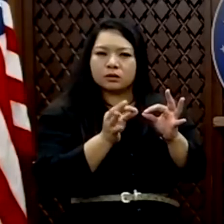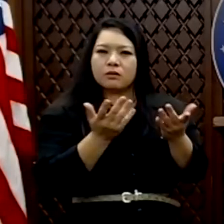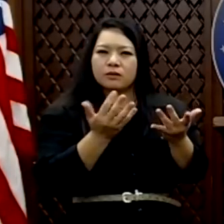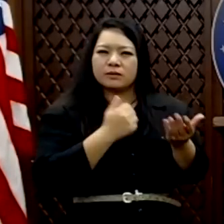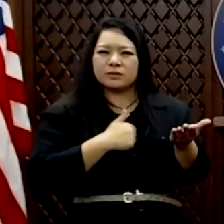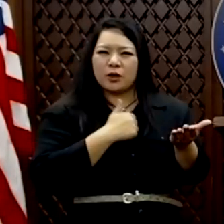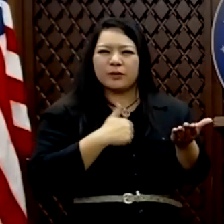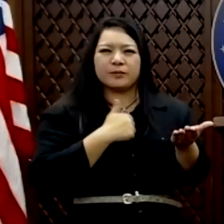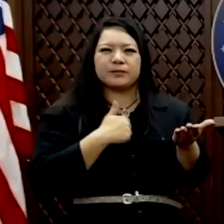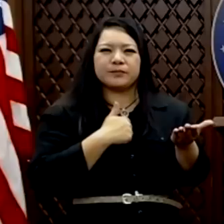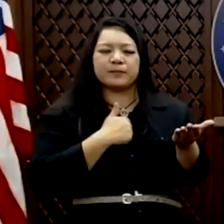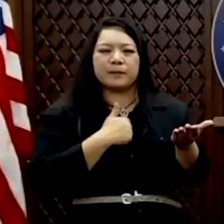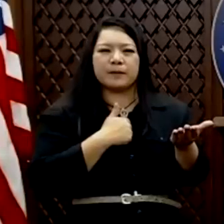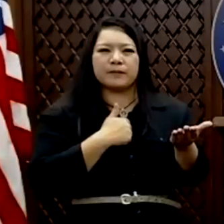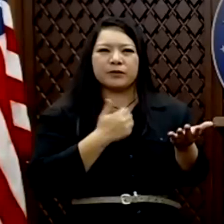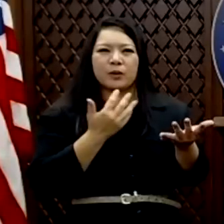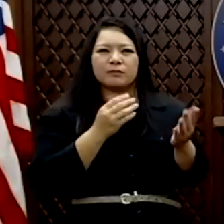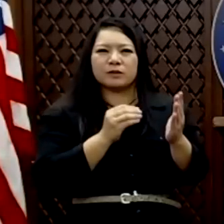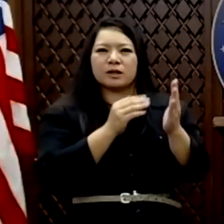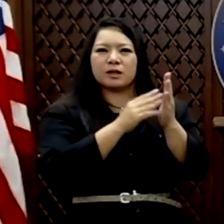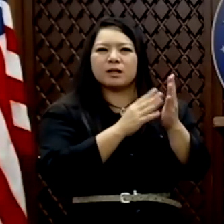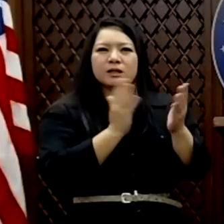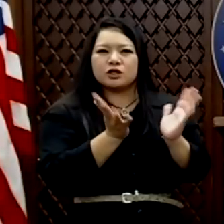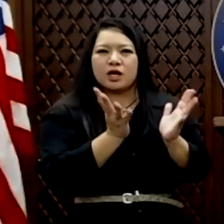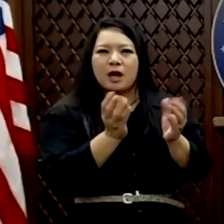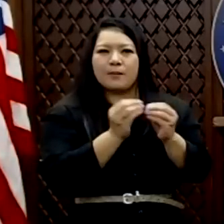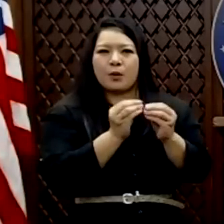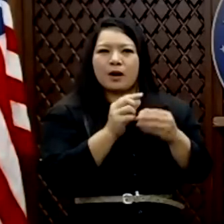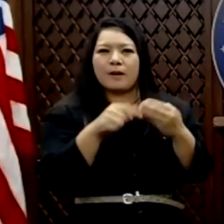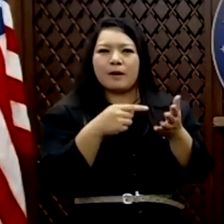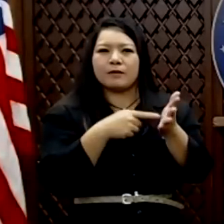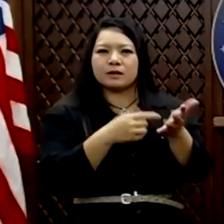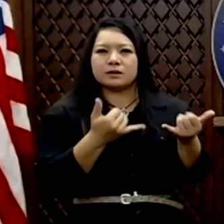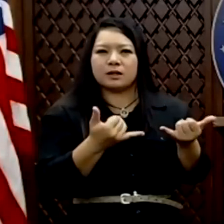sorry, I should just leave this up and we can chat more about this.